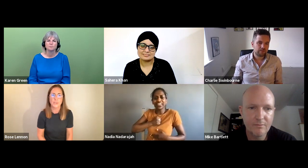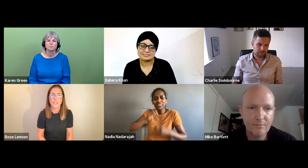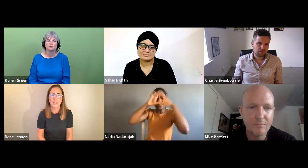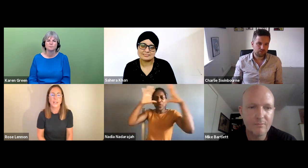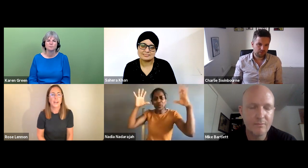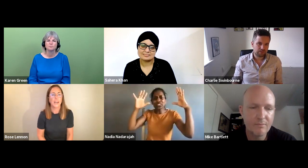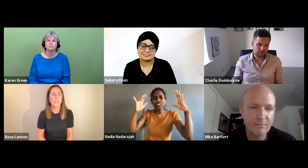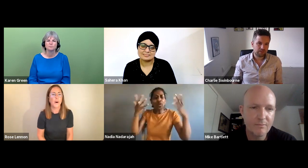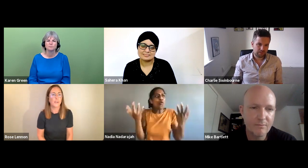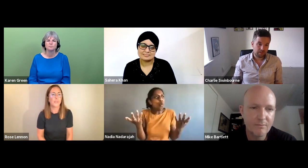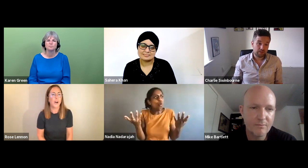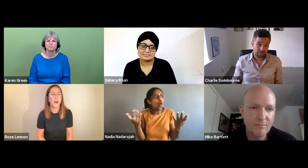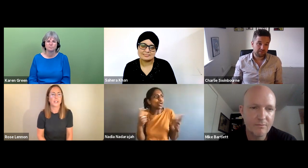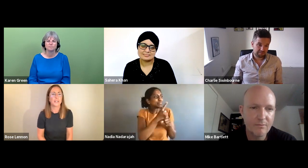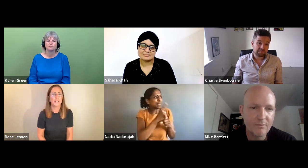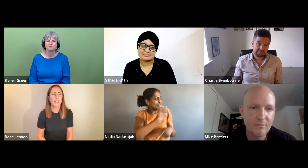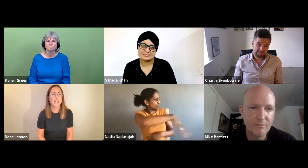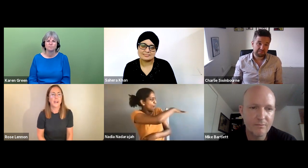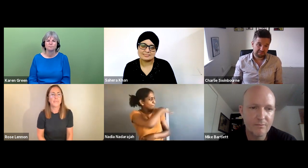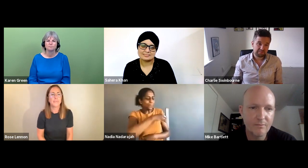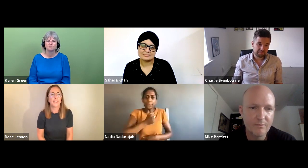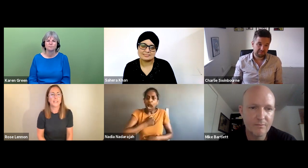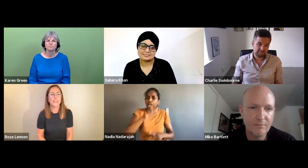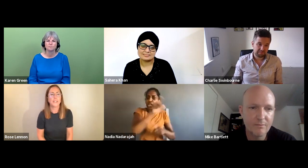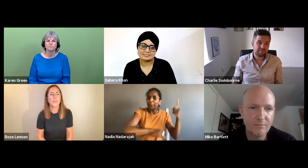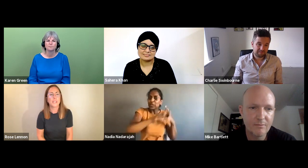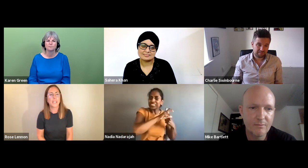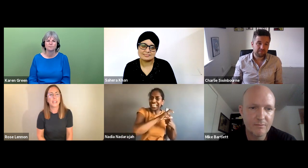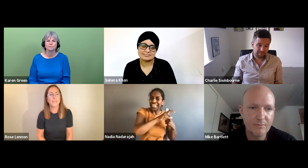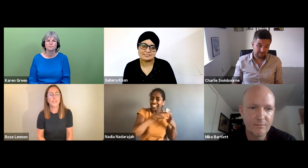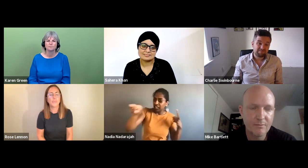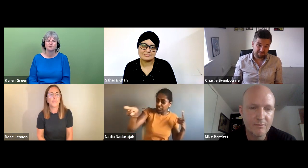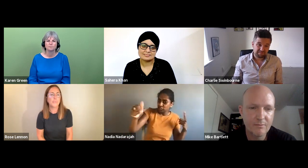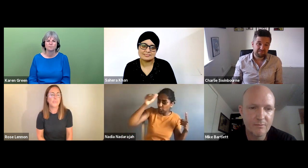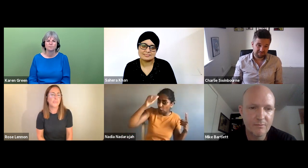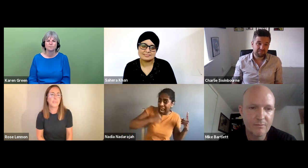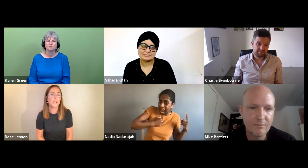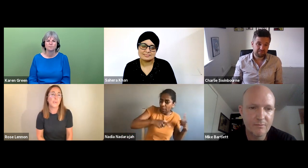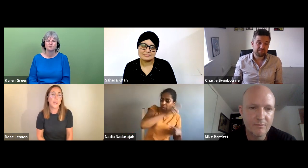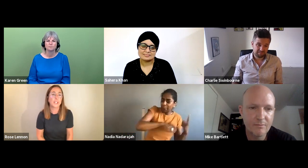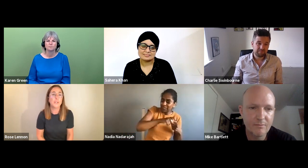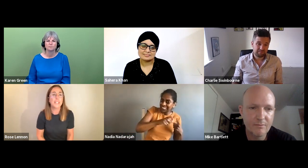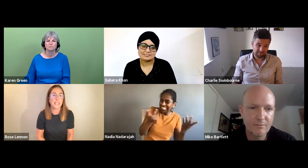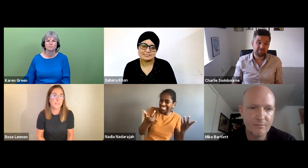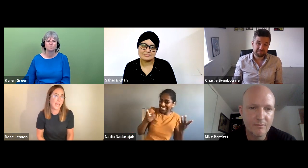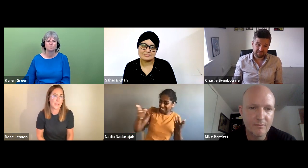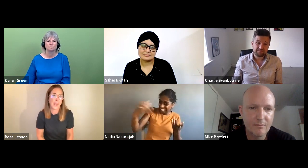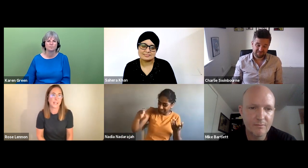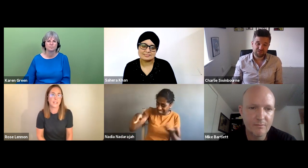views on the work. You know, speaking from, you know, a community aspect, you